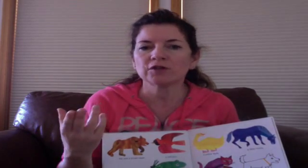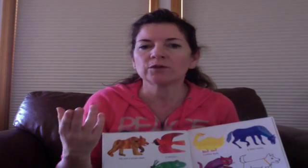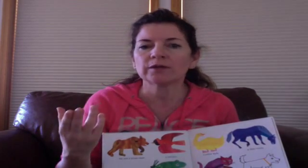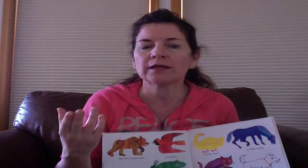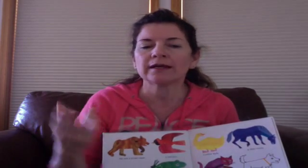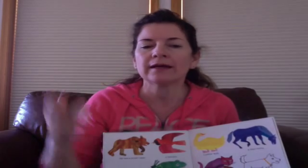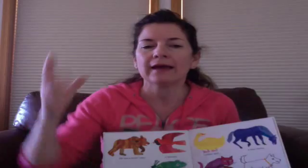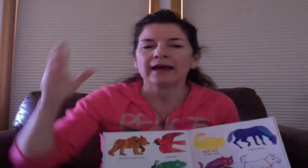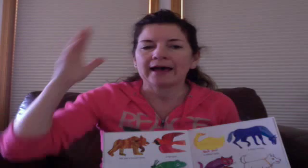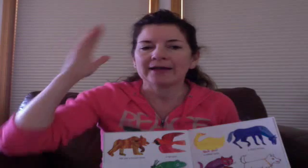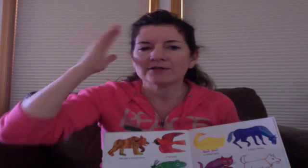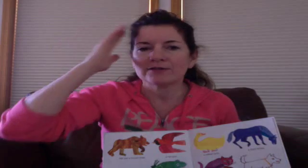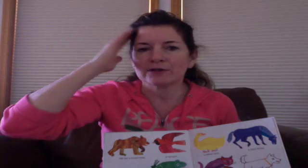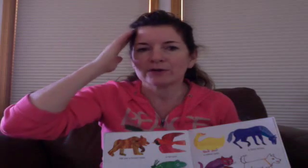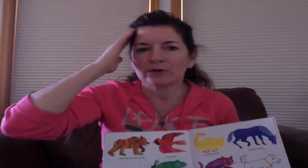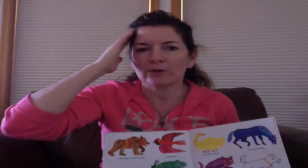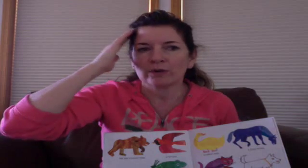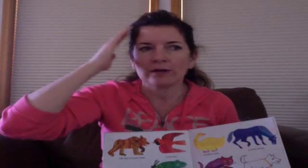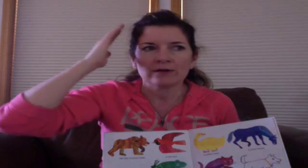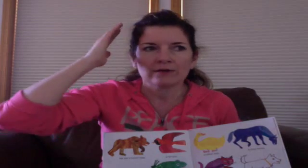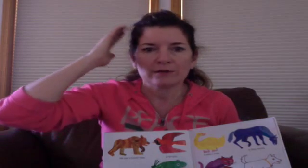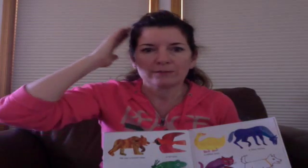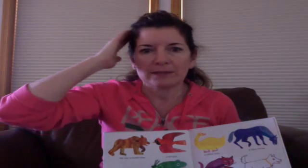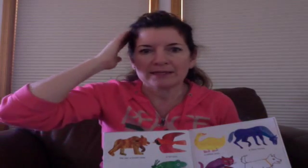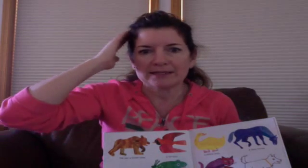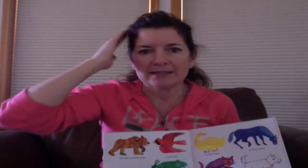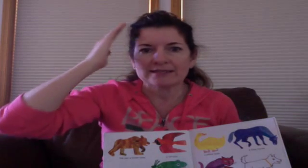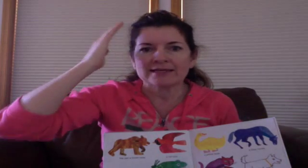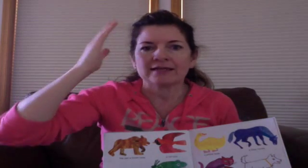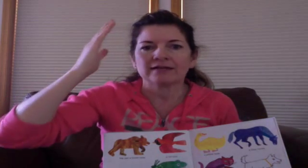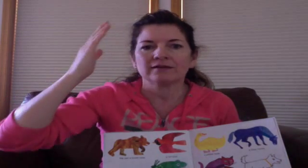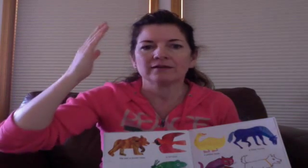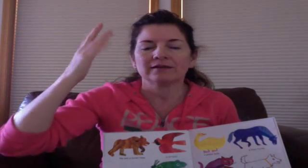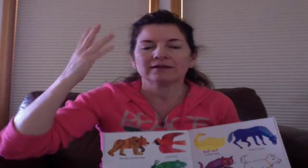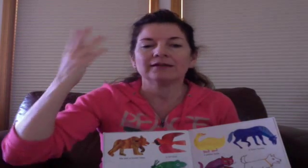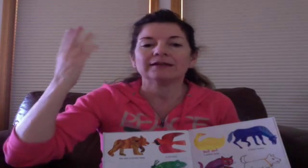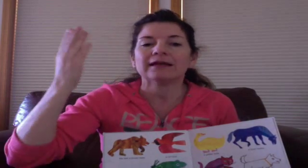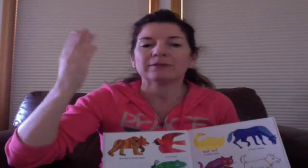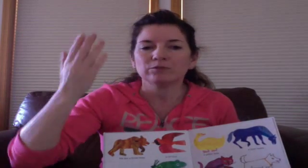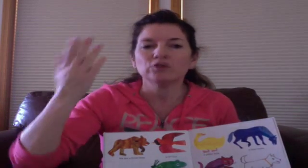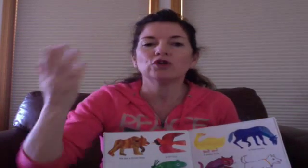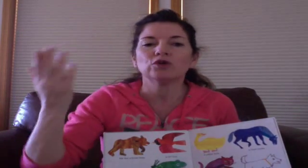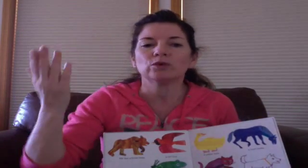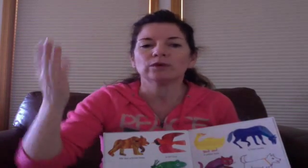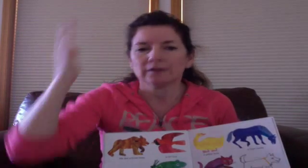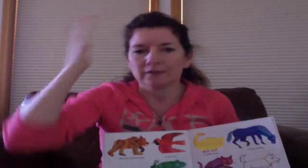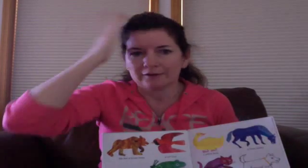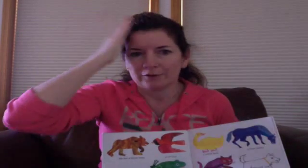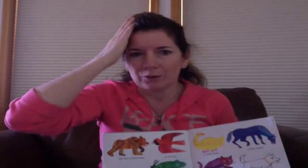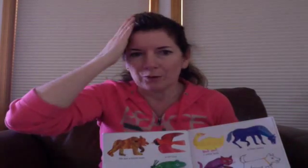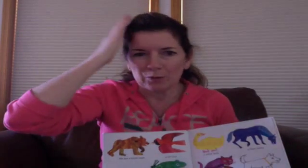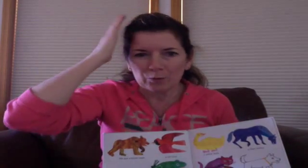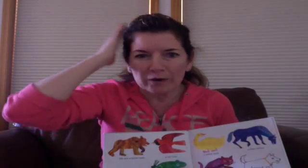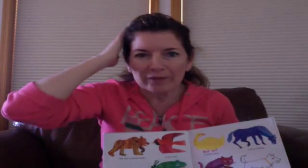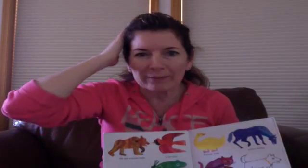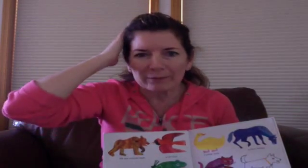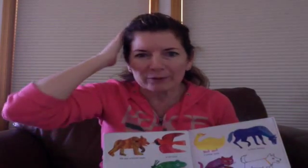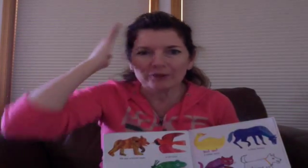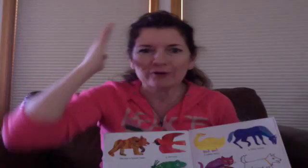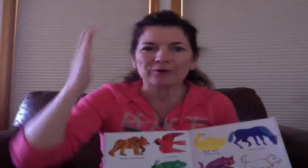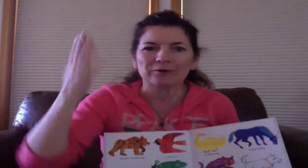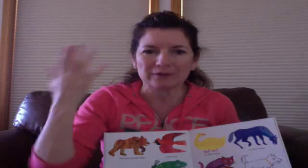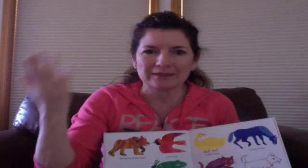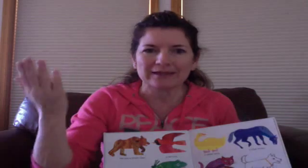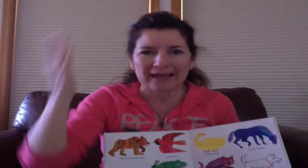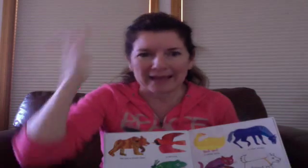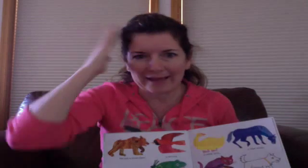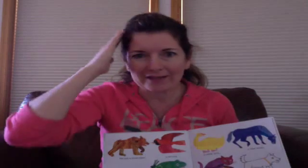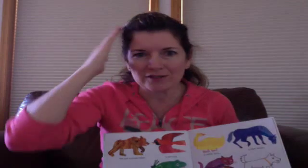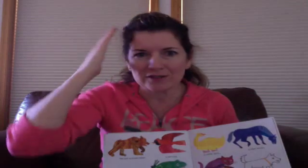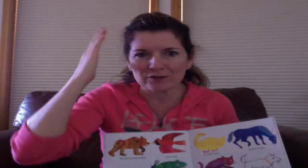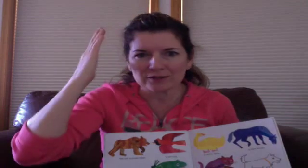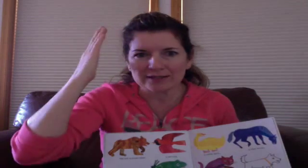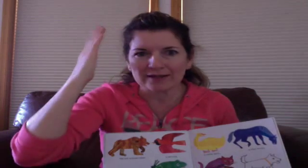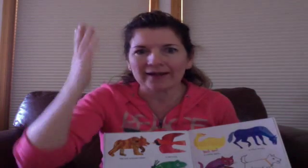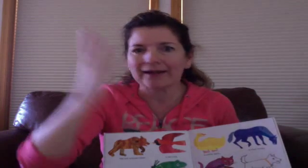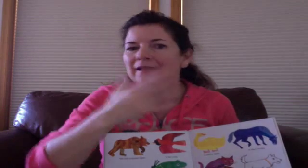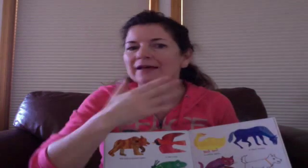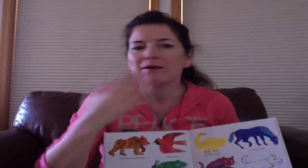children, and so the places that they do, where they put their hands to do the sign